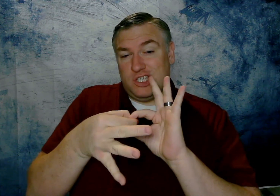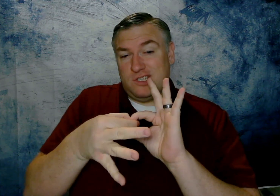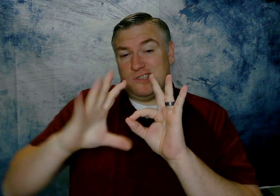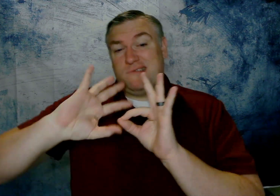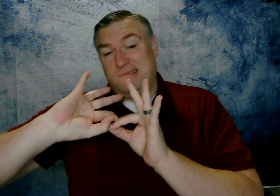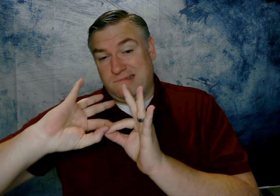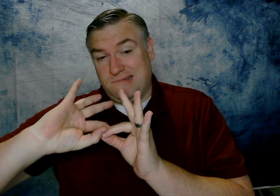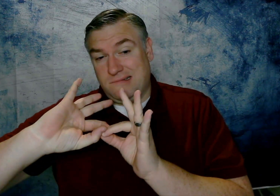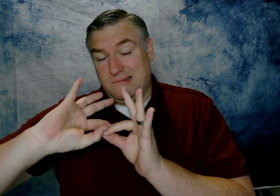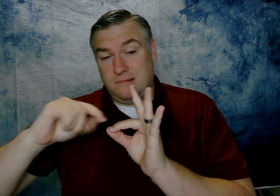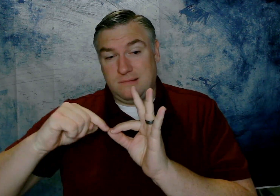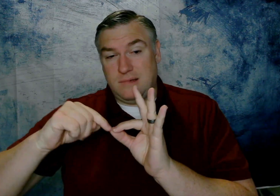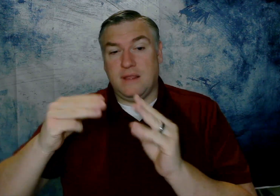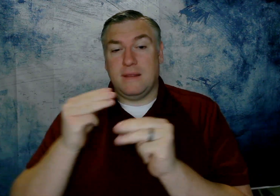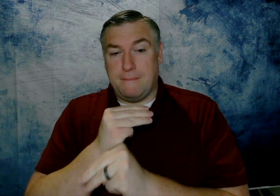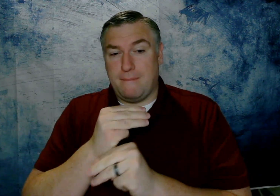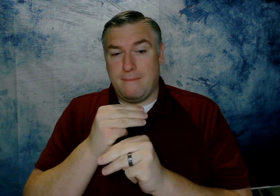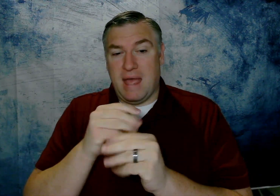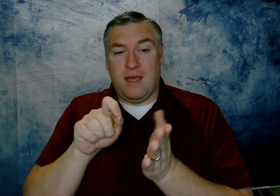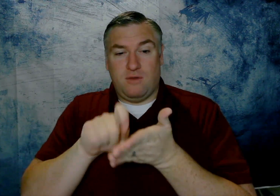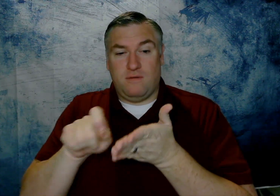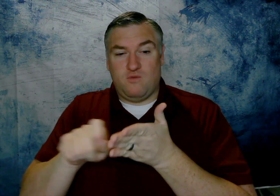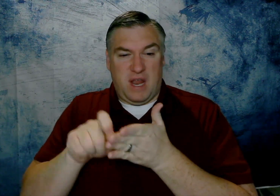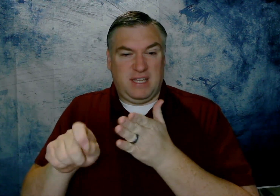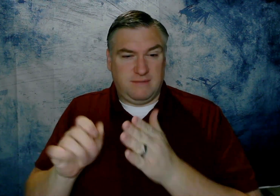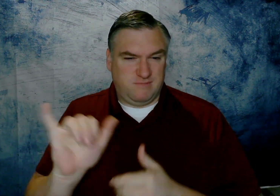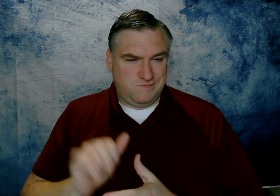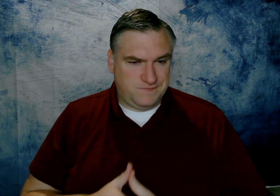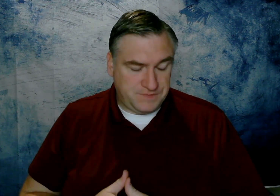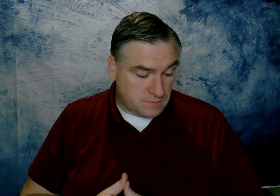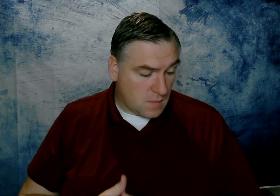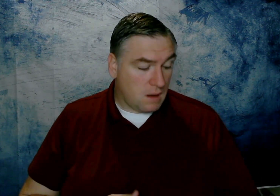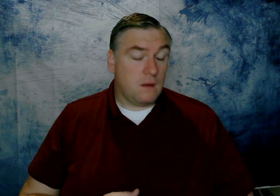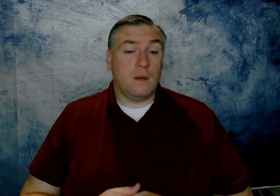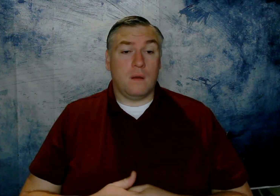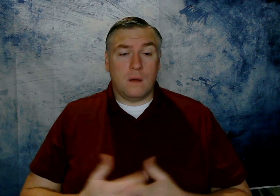Now, if you're doing math, please add one more chain where you show the mathematics notation.